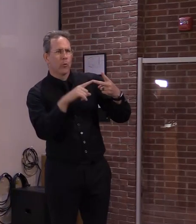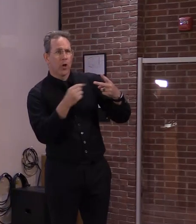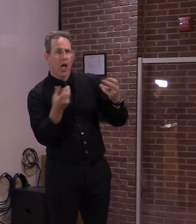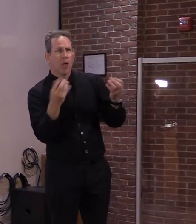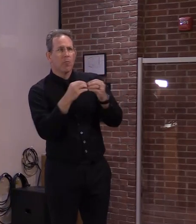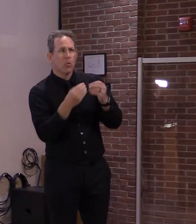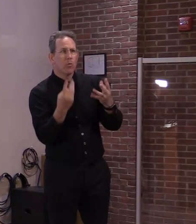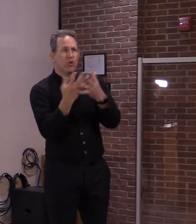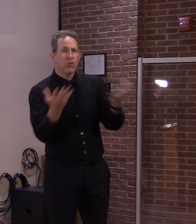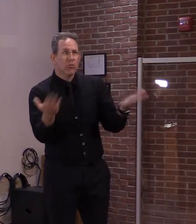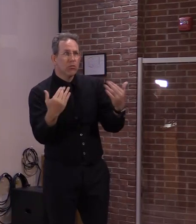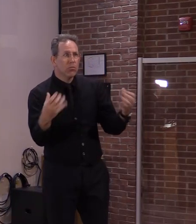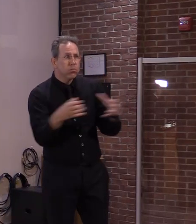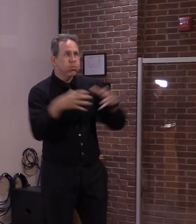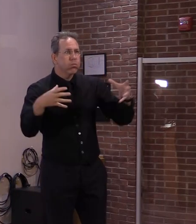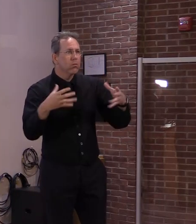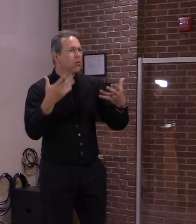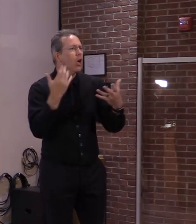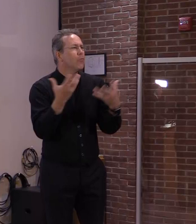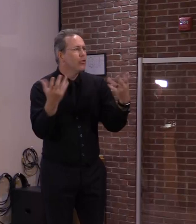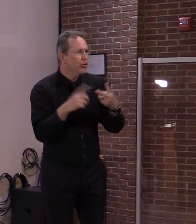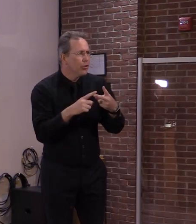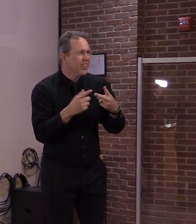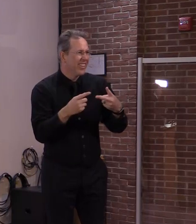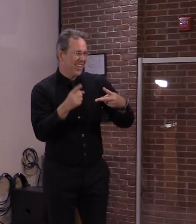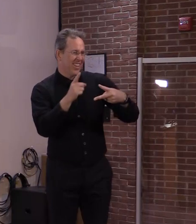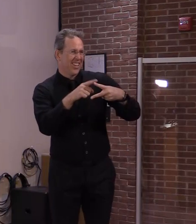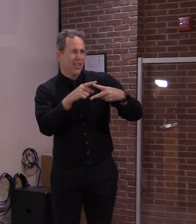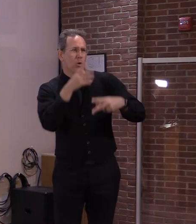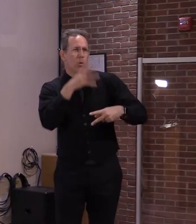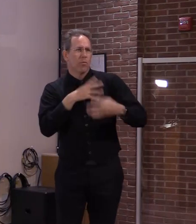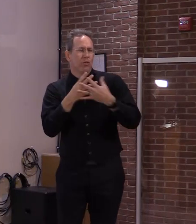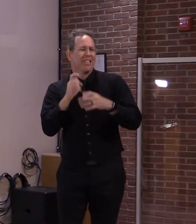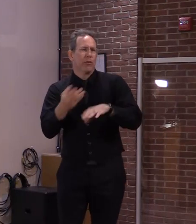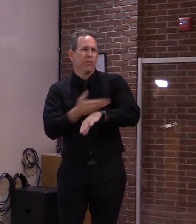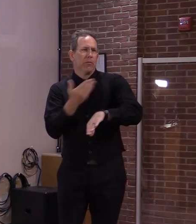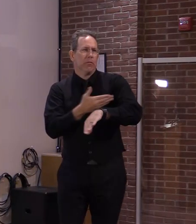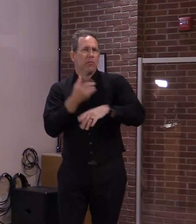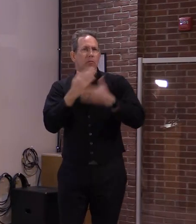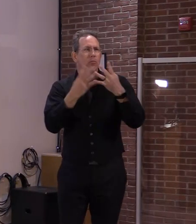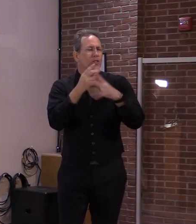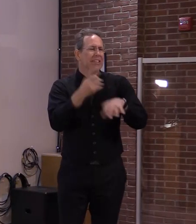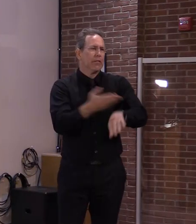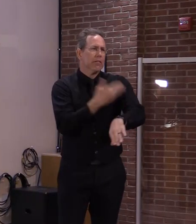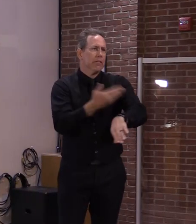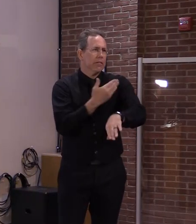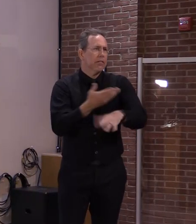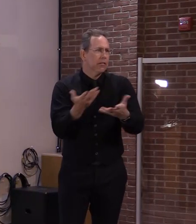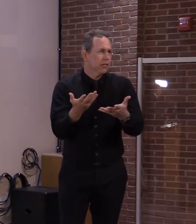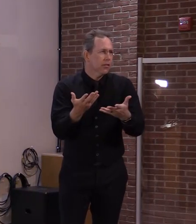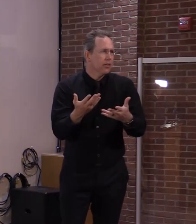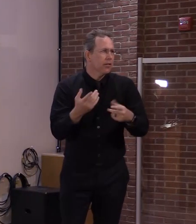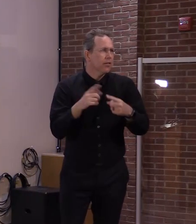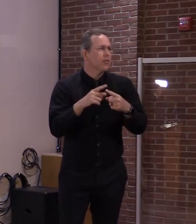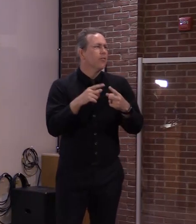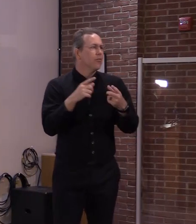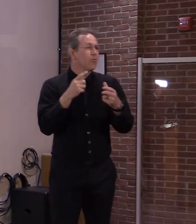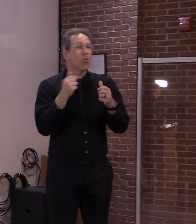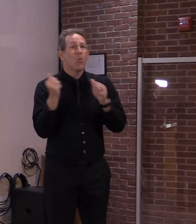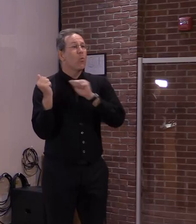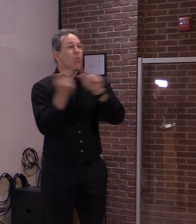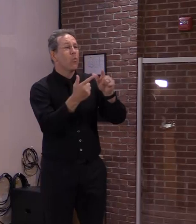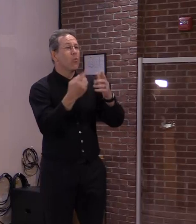goes away. But the size is something that we can continue to debate, discuss, but I still believe